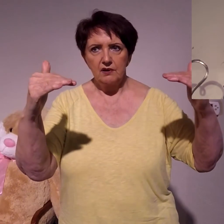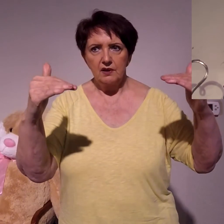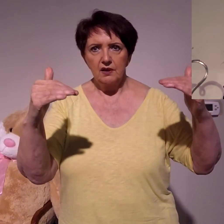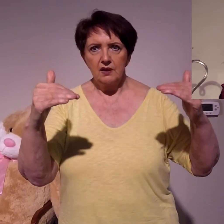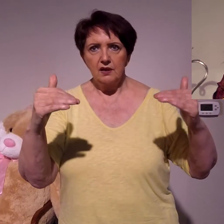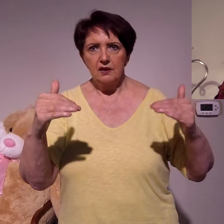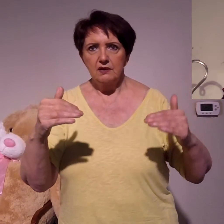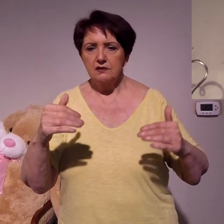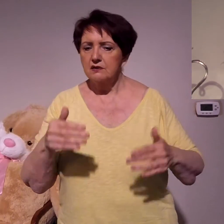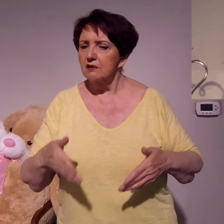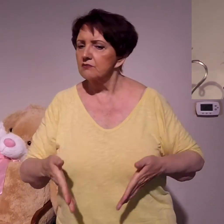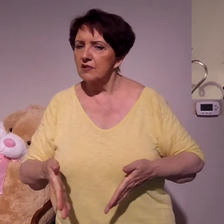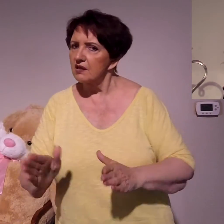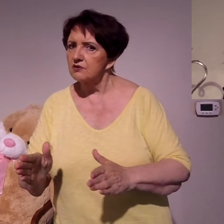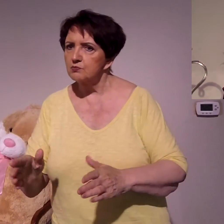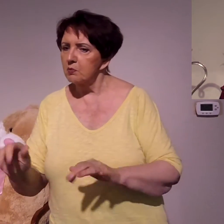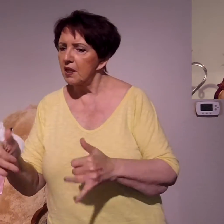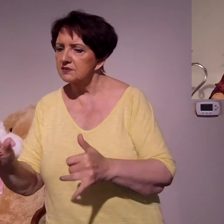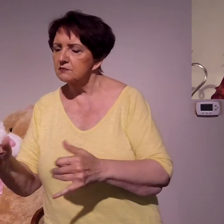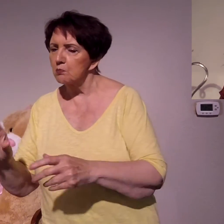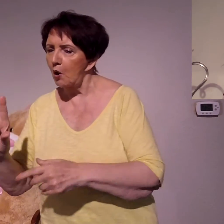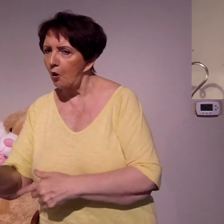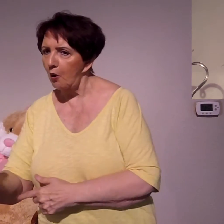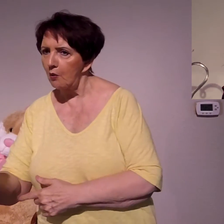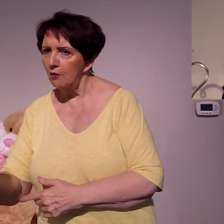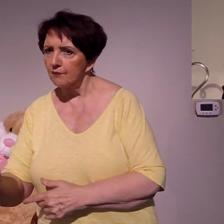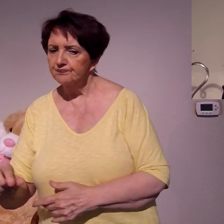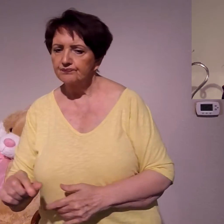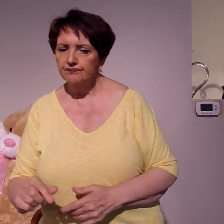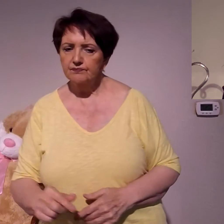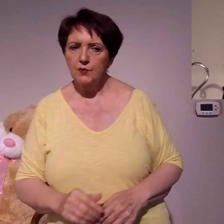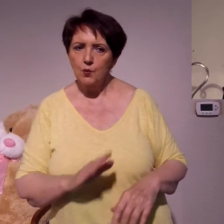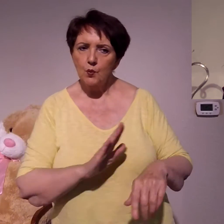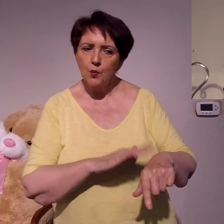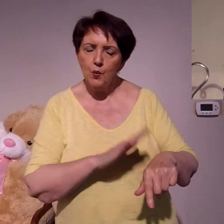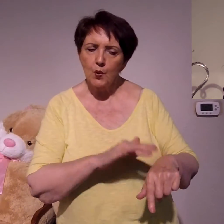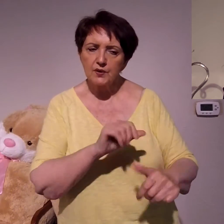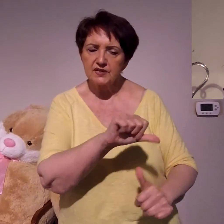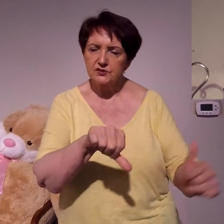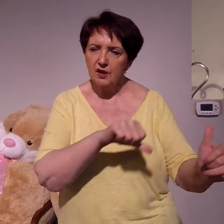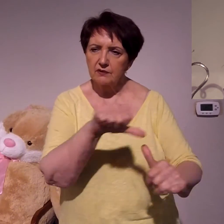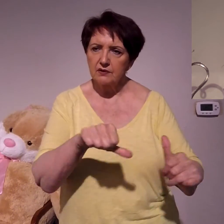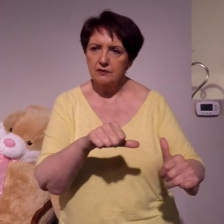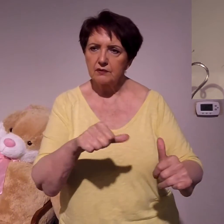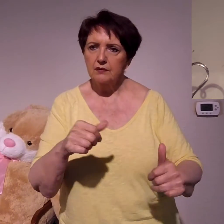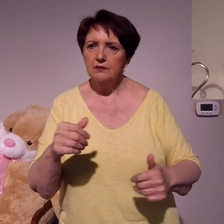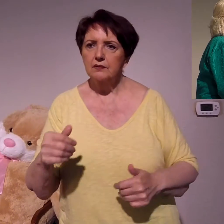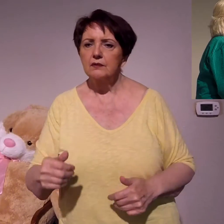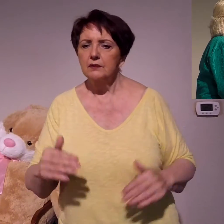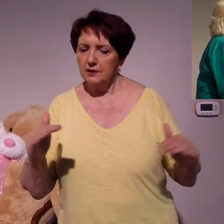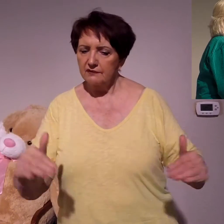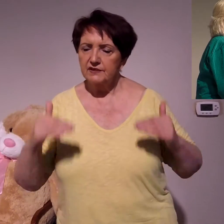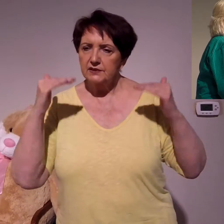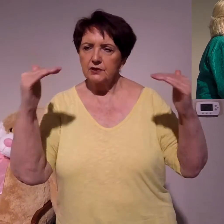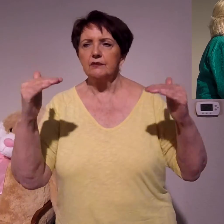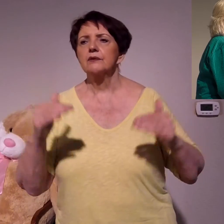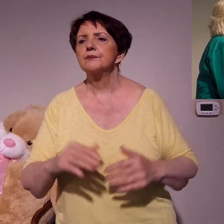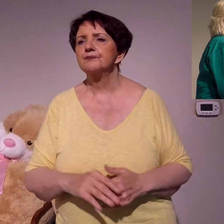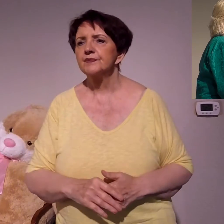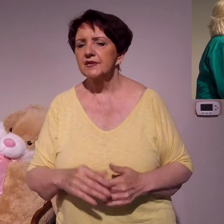play small, call each other out, bring us forward in our own life and our collective life. And so now